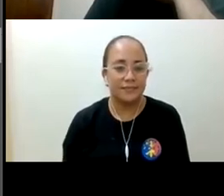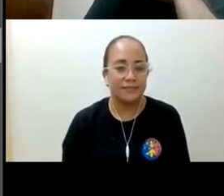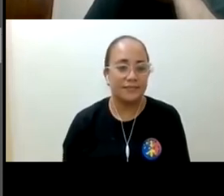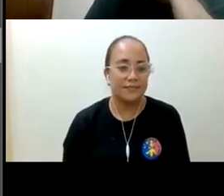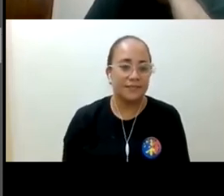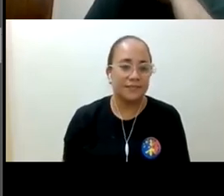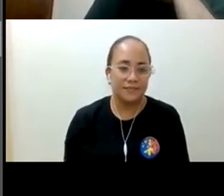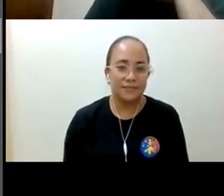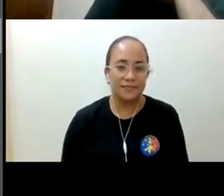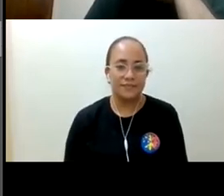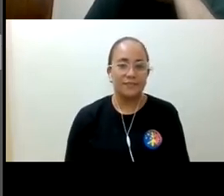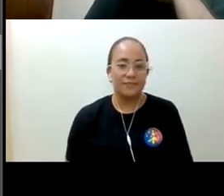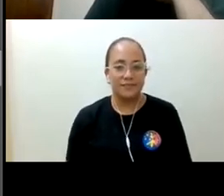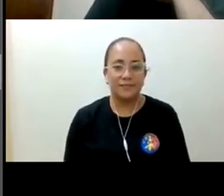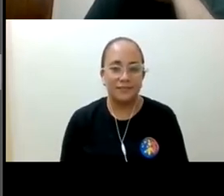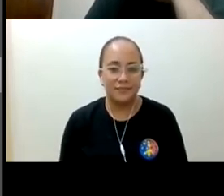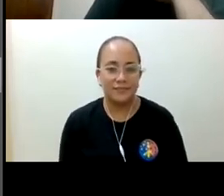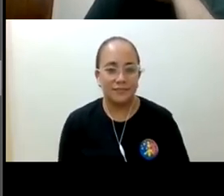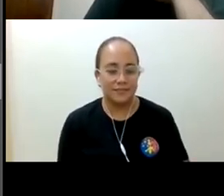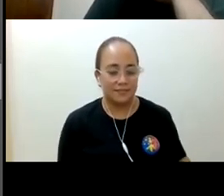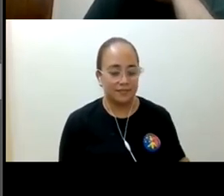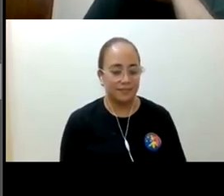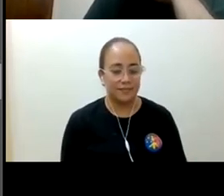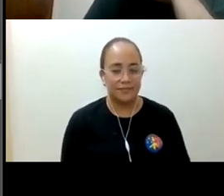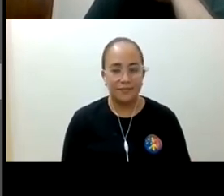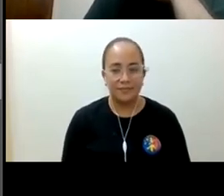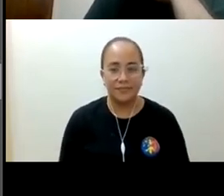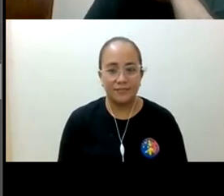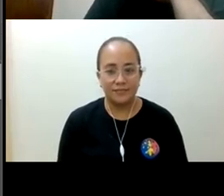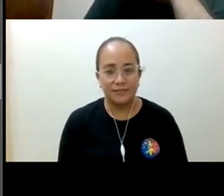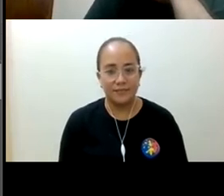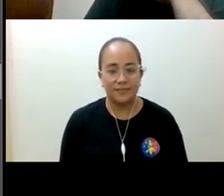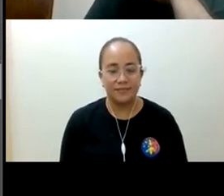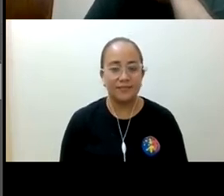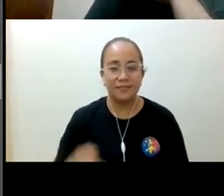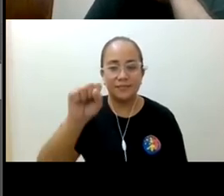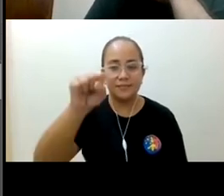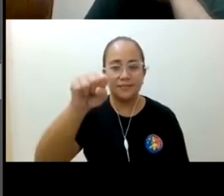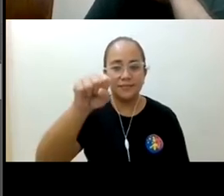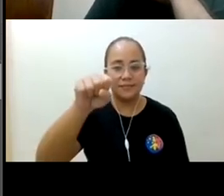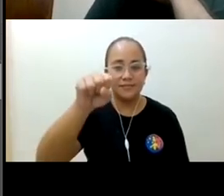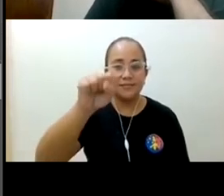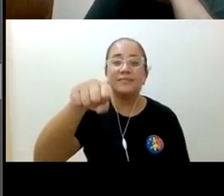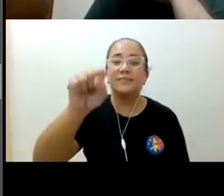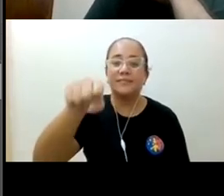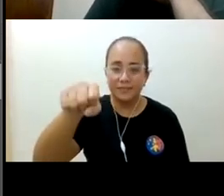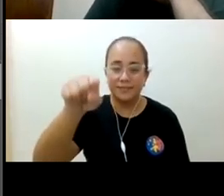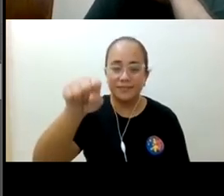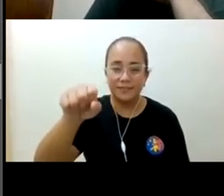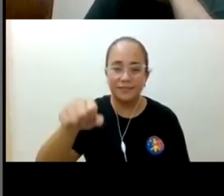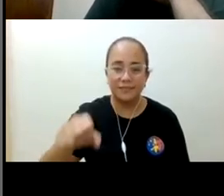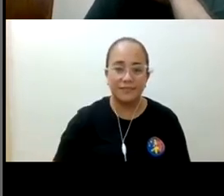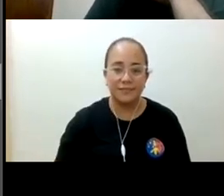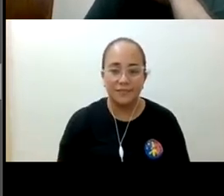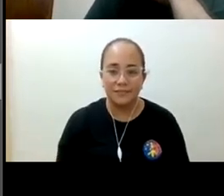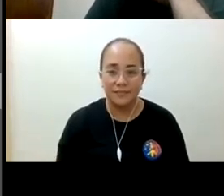This is what we put for each hand shape. Yes. Yes. So